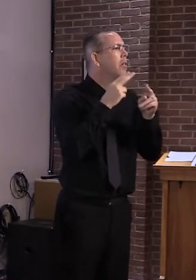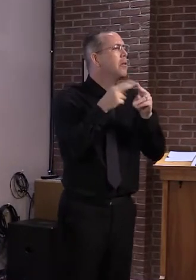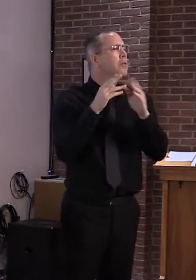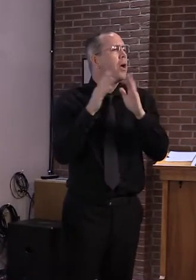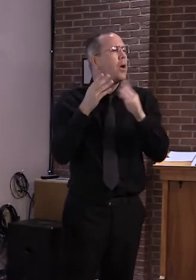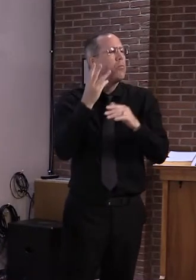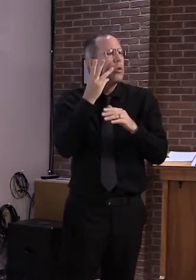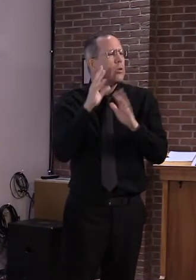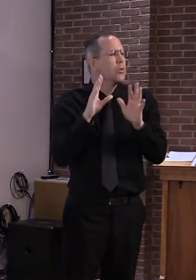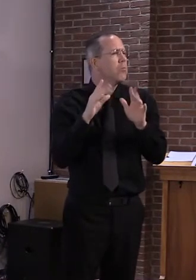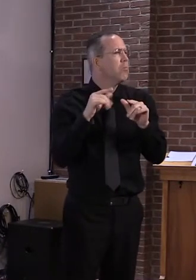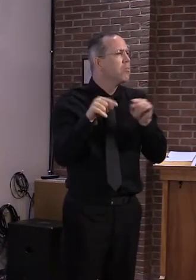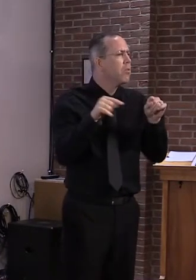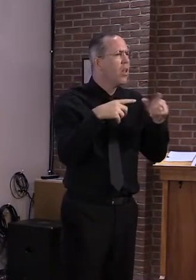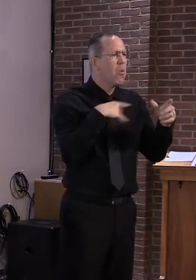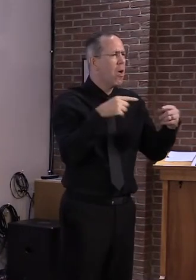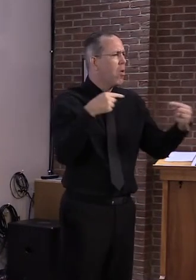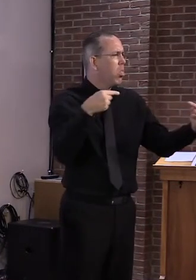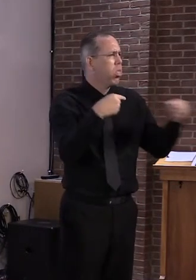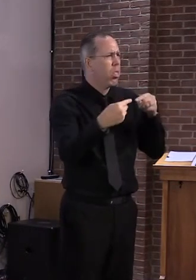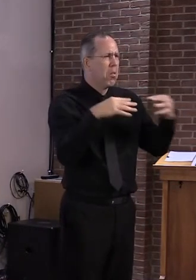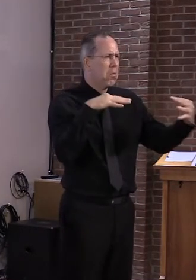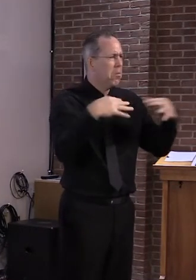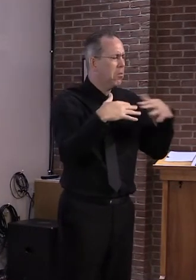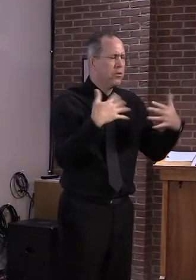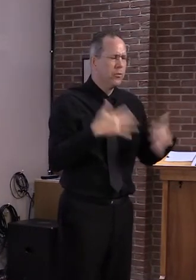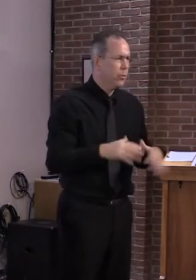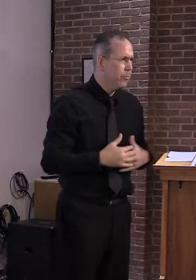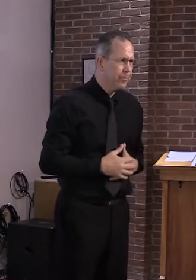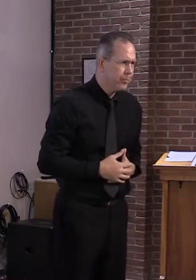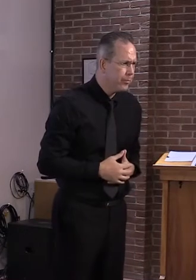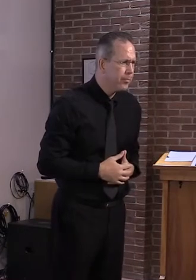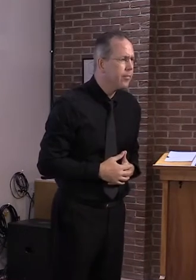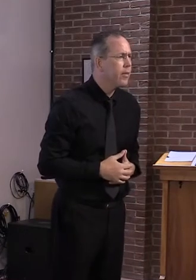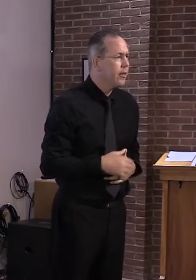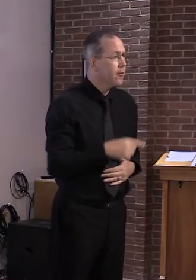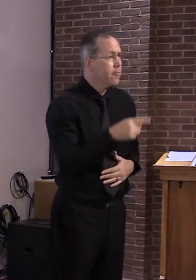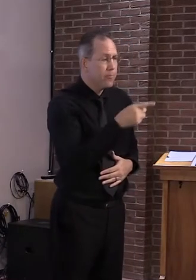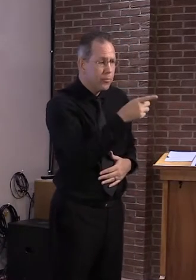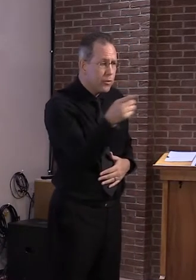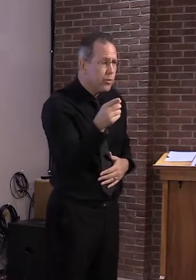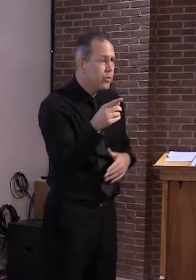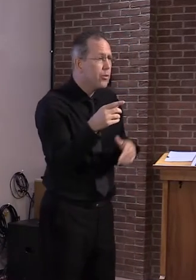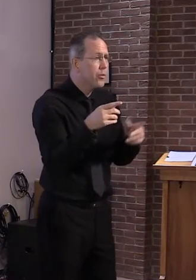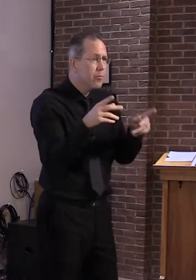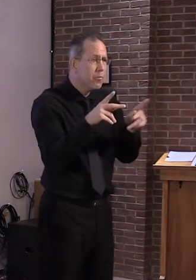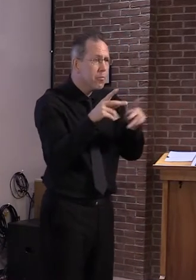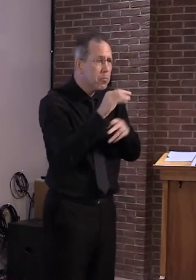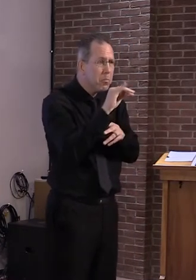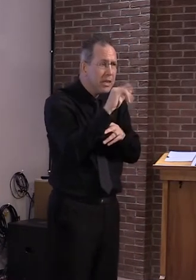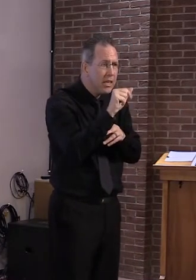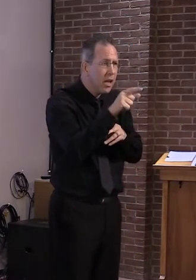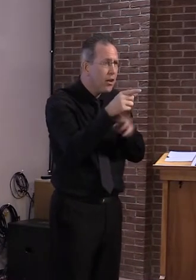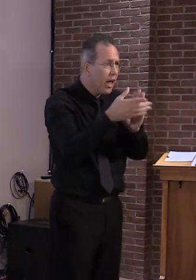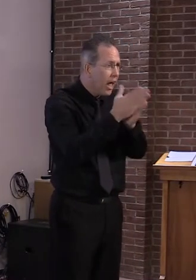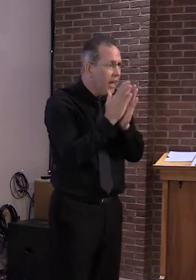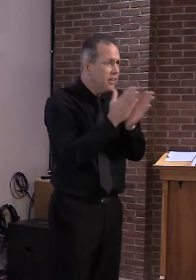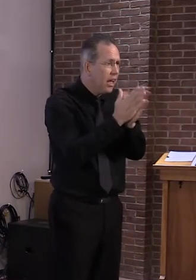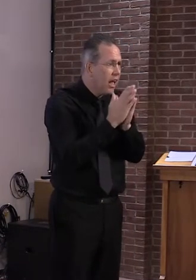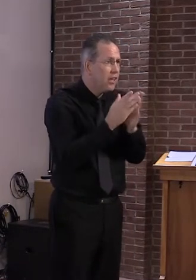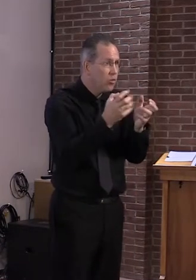Vermont. You ask us to be transparent, and we are trying to be as transparent